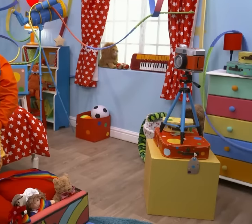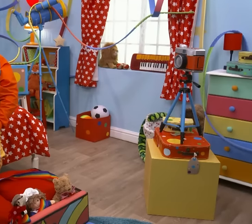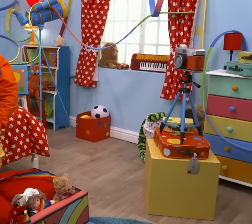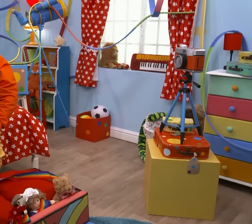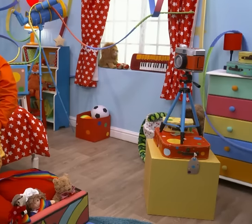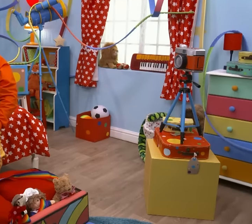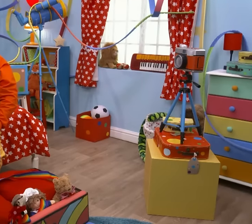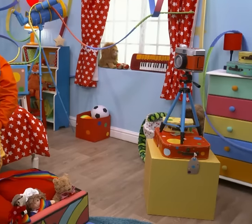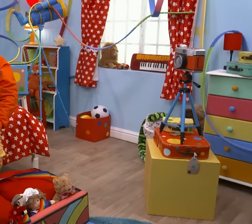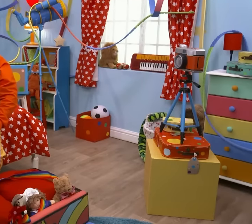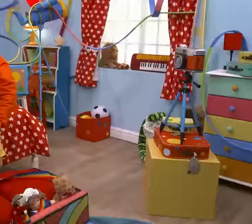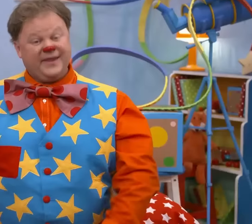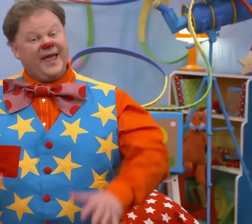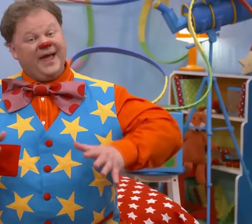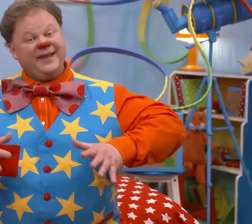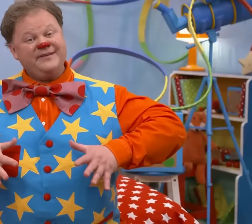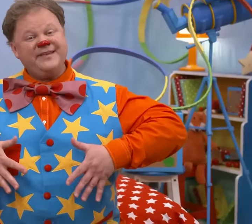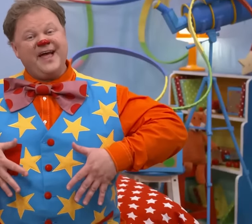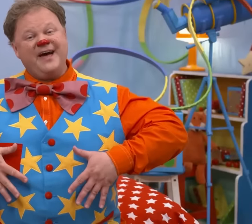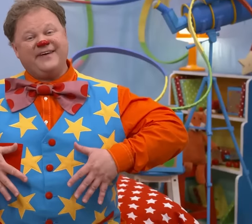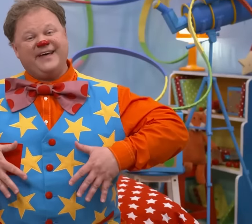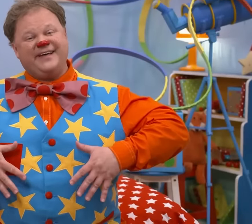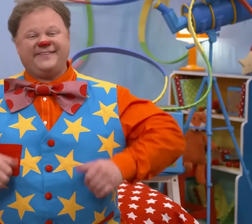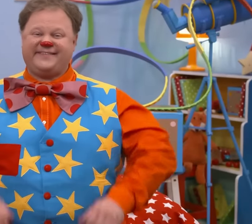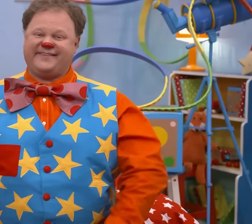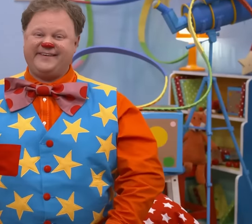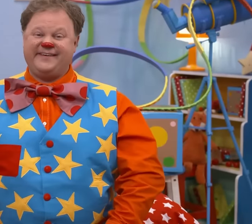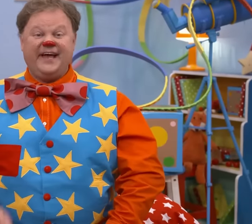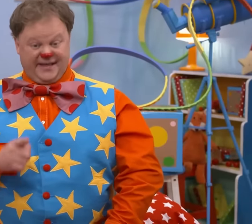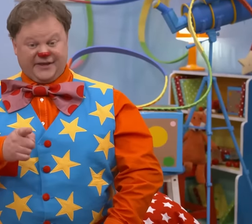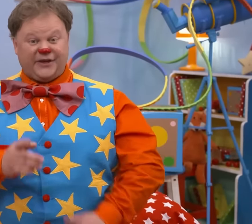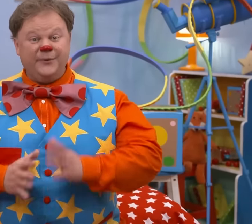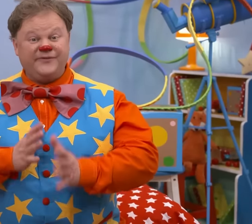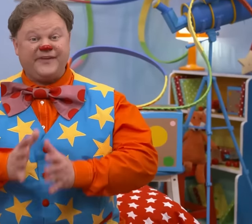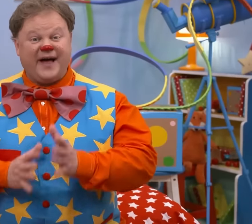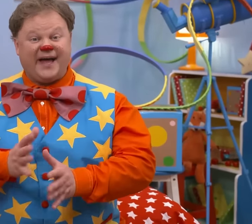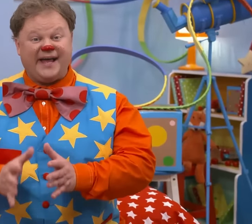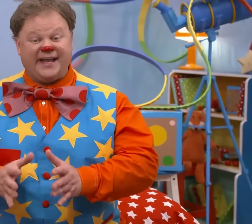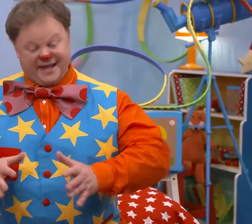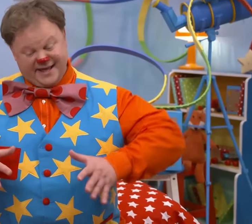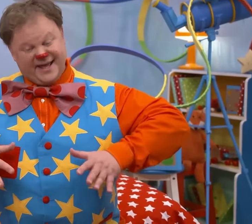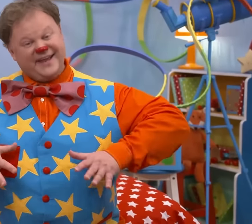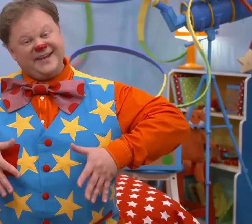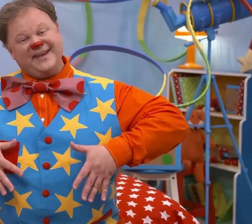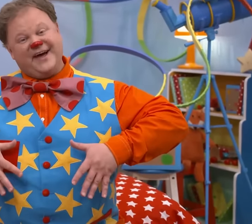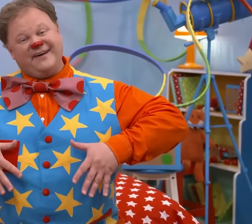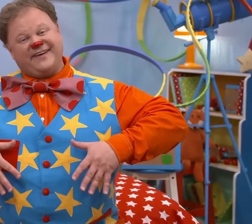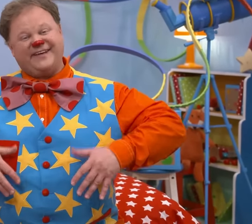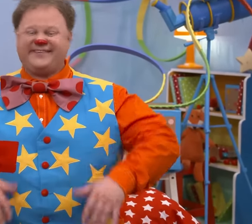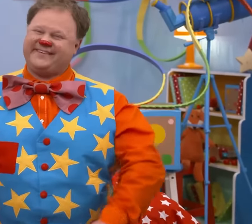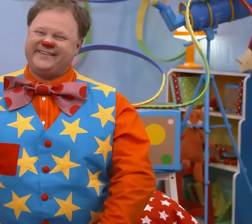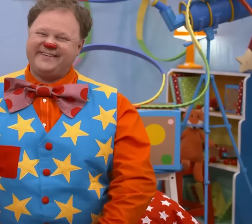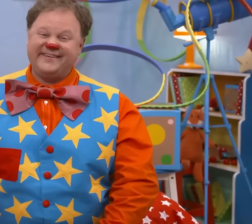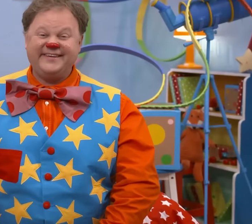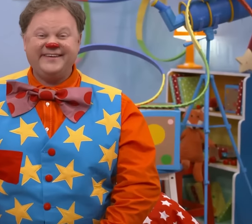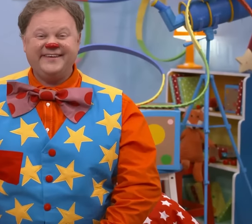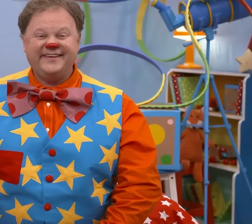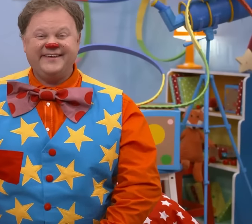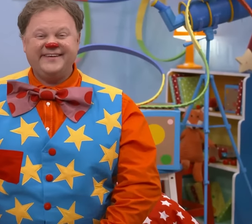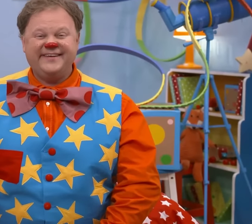nervous? Oh, yes! Nervous! You sign. Nervous. Thank you,